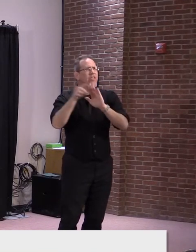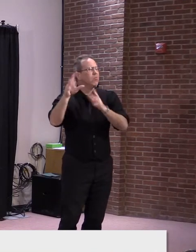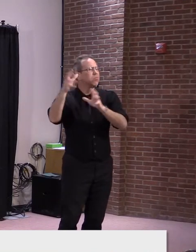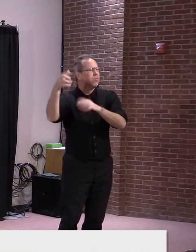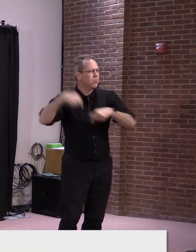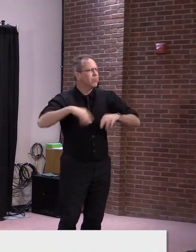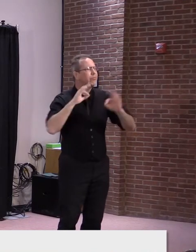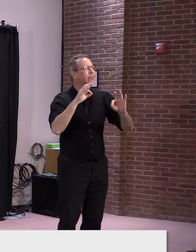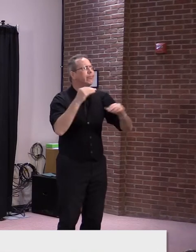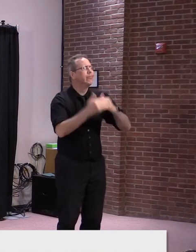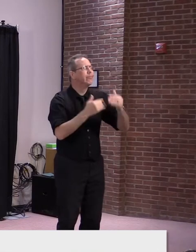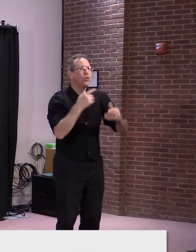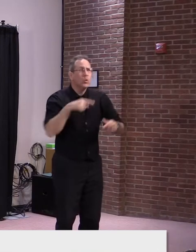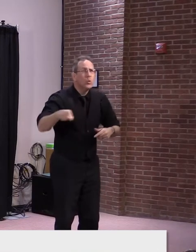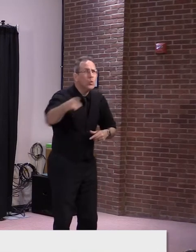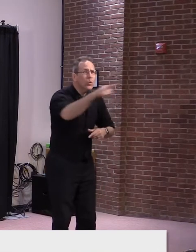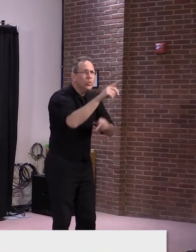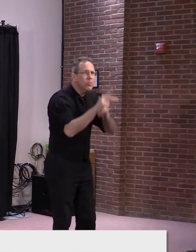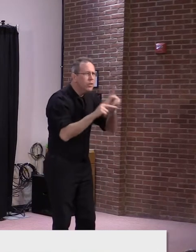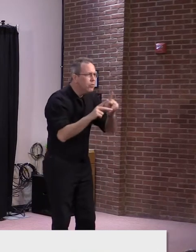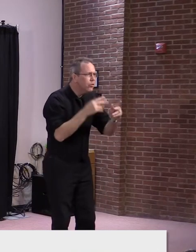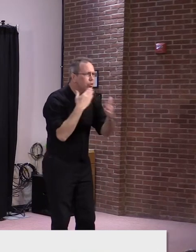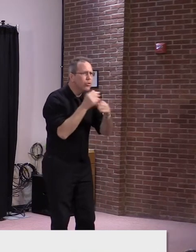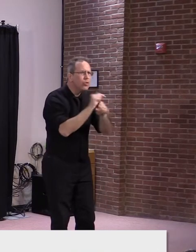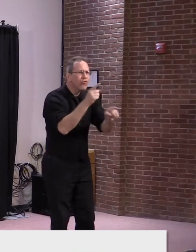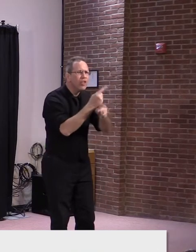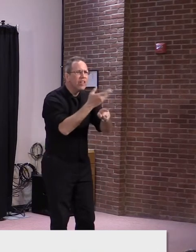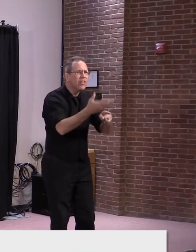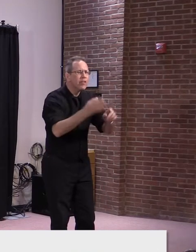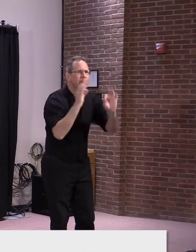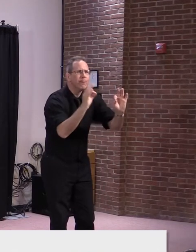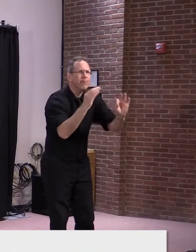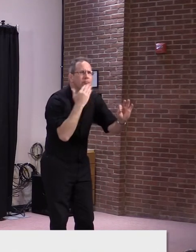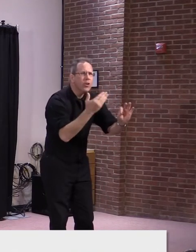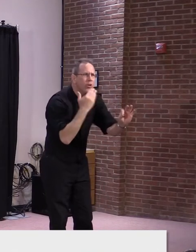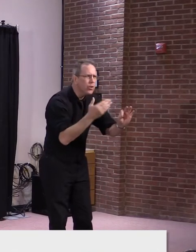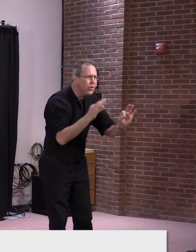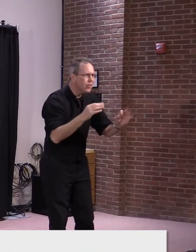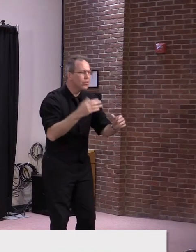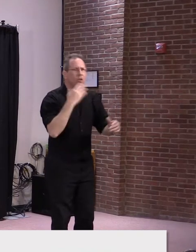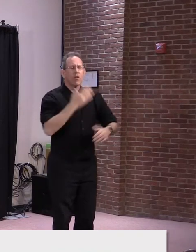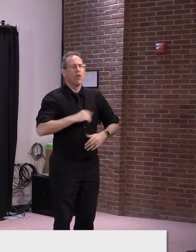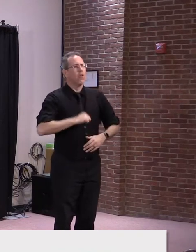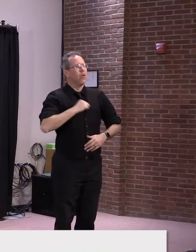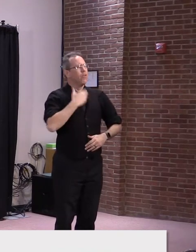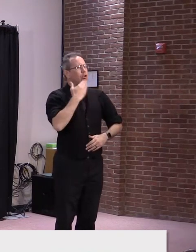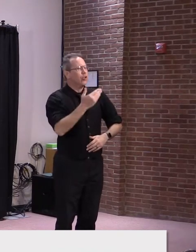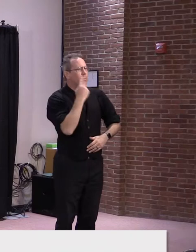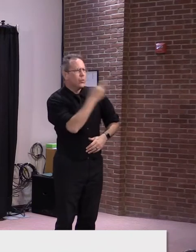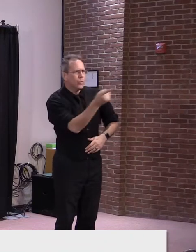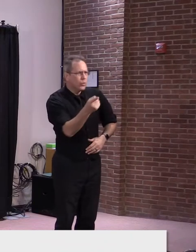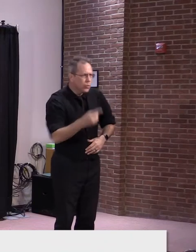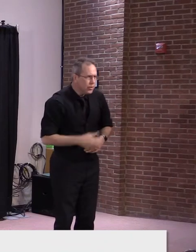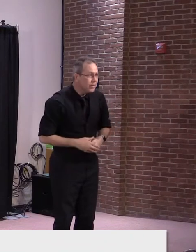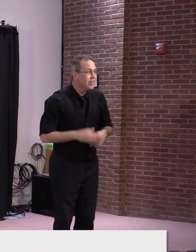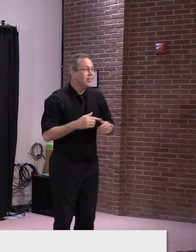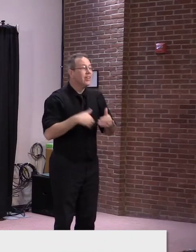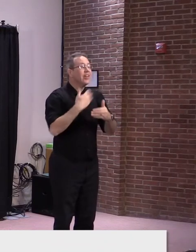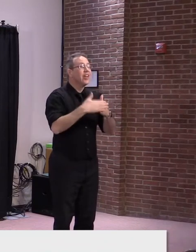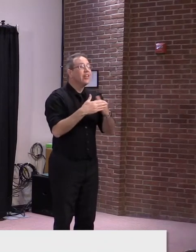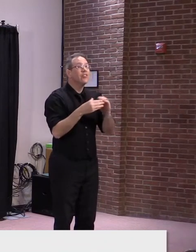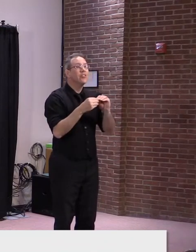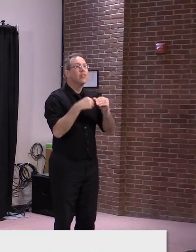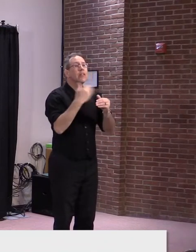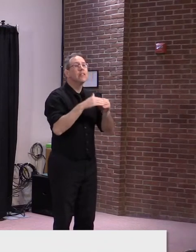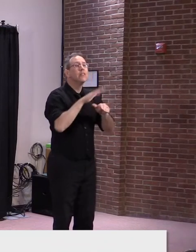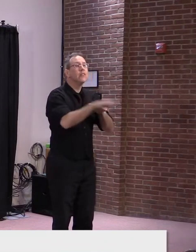to do the right thing has positioned us well as we move into a new phase of our response to this virus, learning how to live